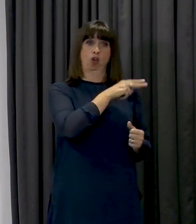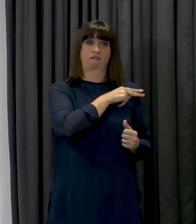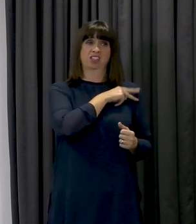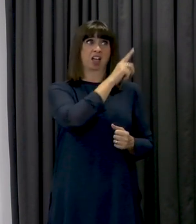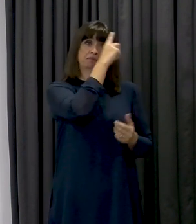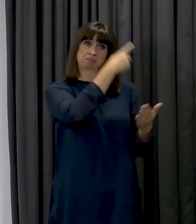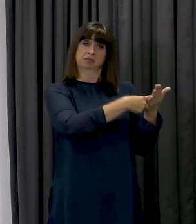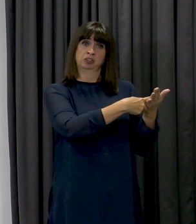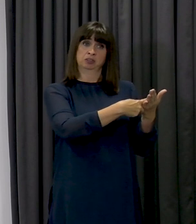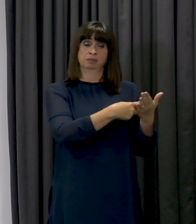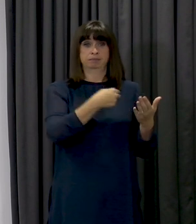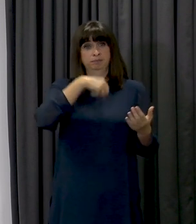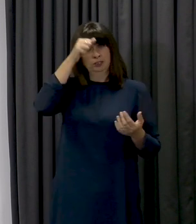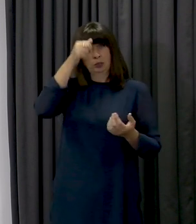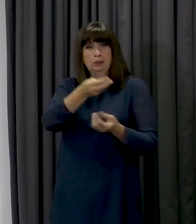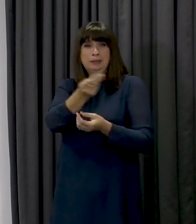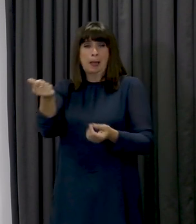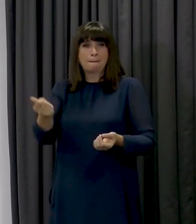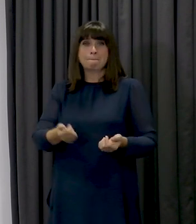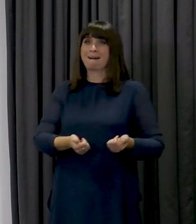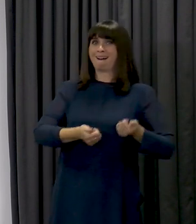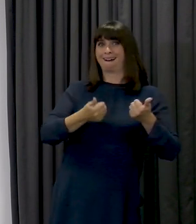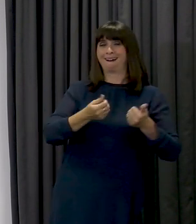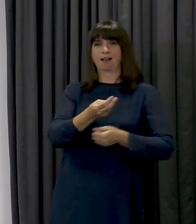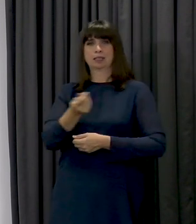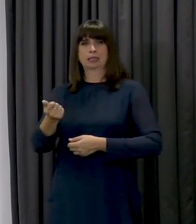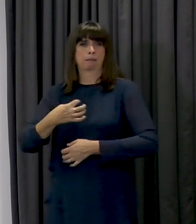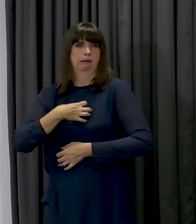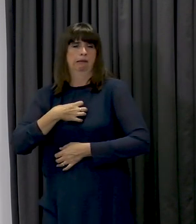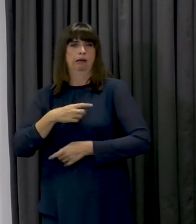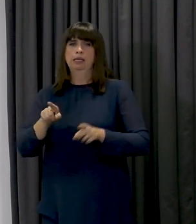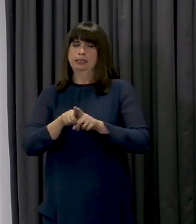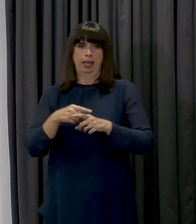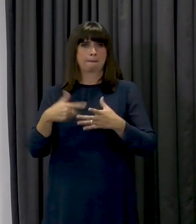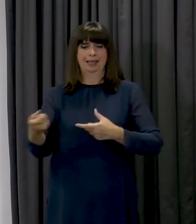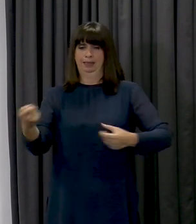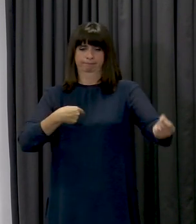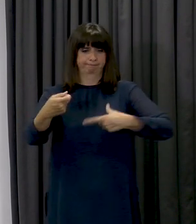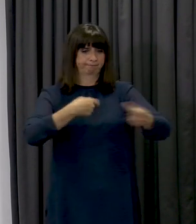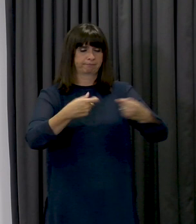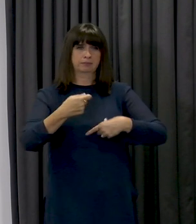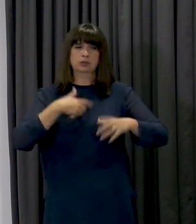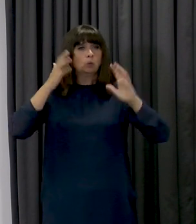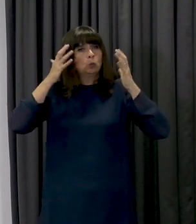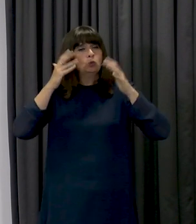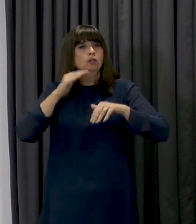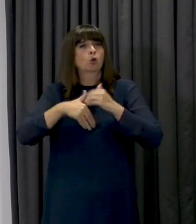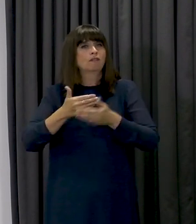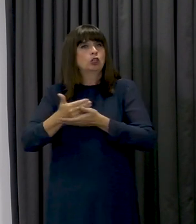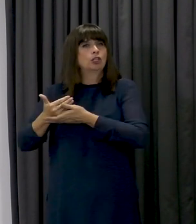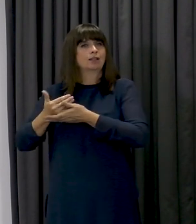And people's views about it are mixed, aren't they? Just as I have had letters from people anxious about the end of shielding, I have